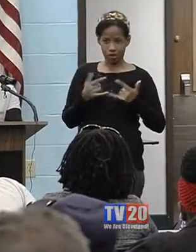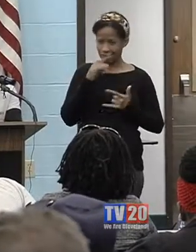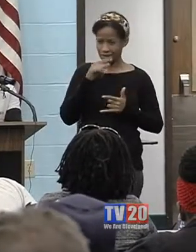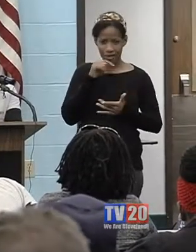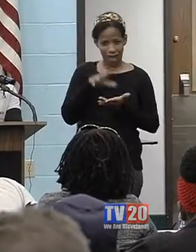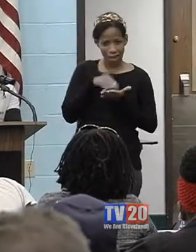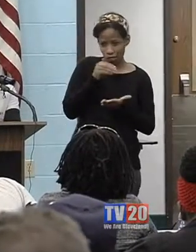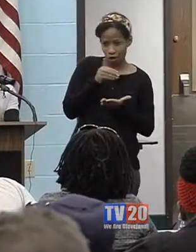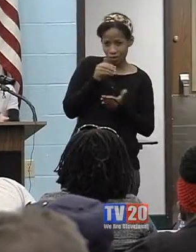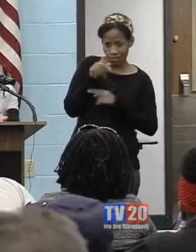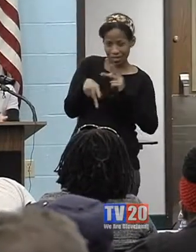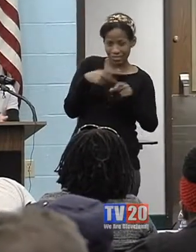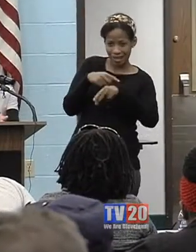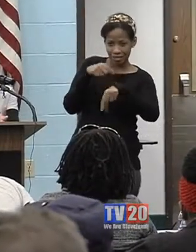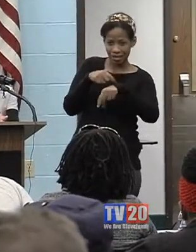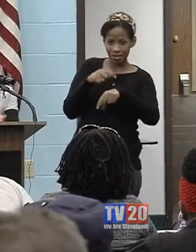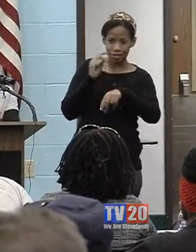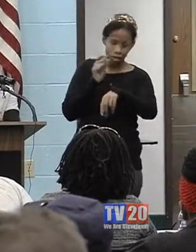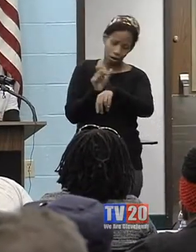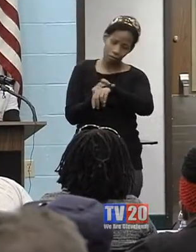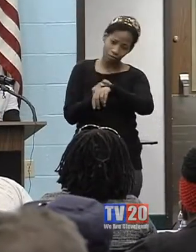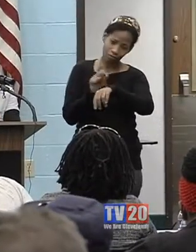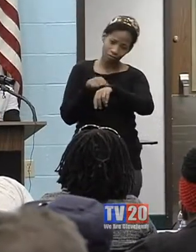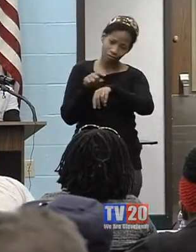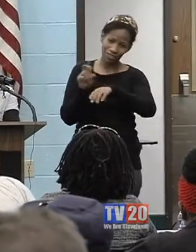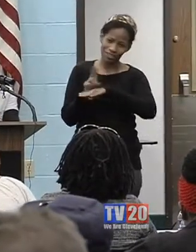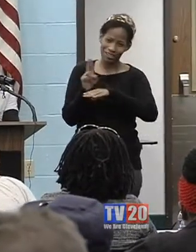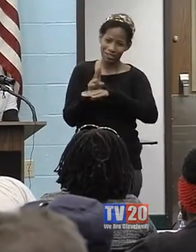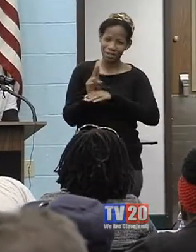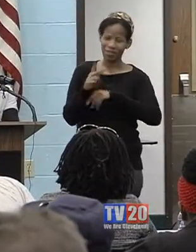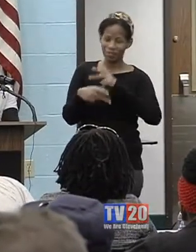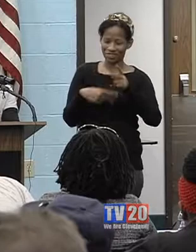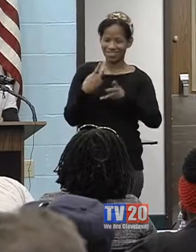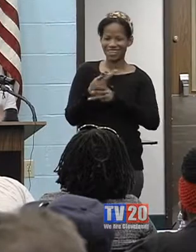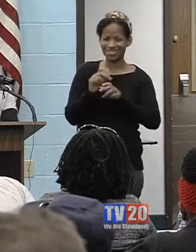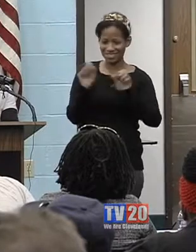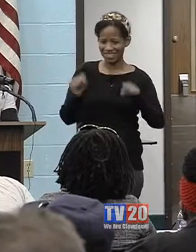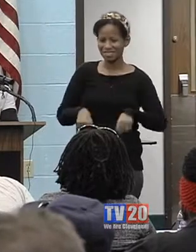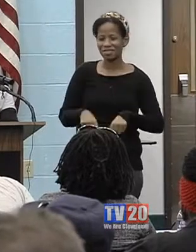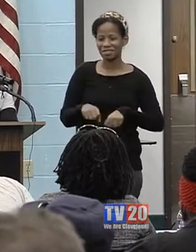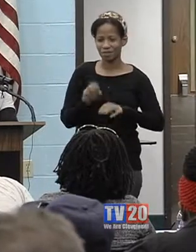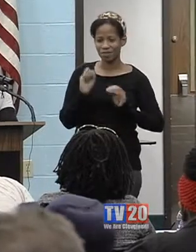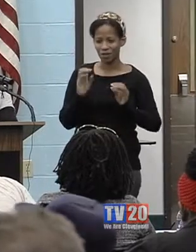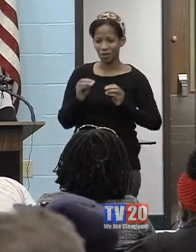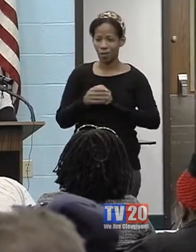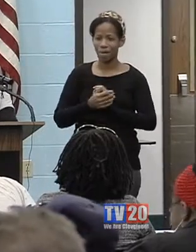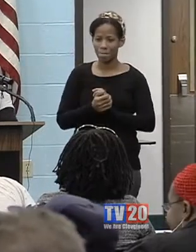too. But that's what we use for navigating. So